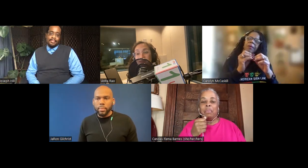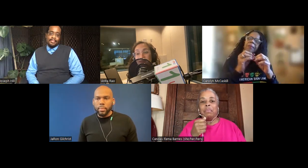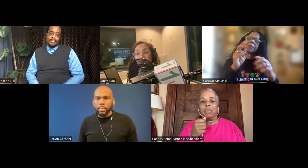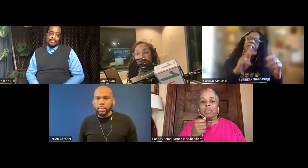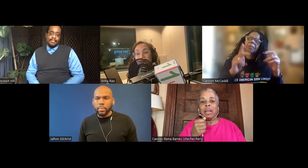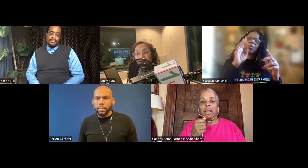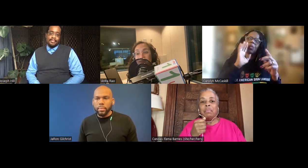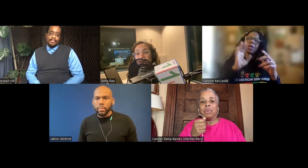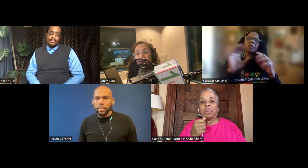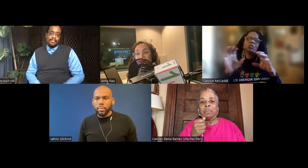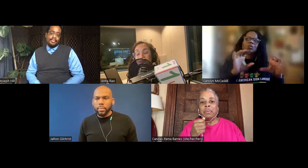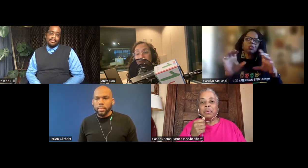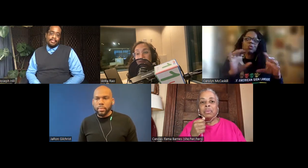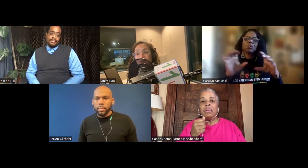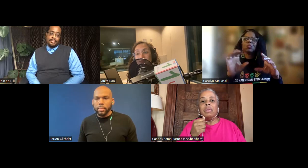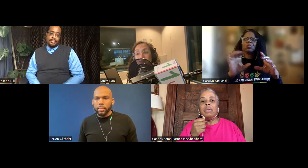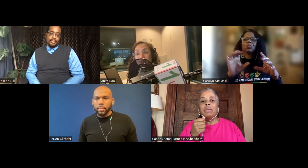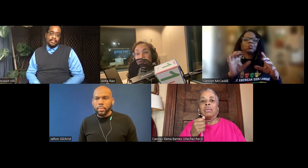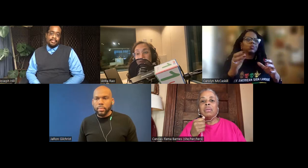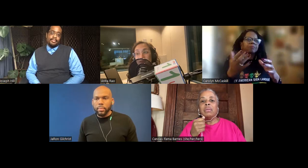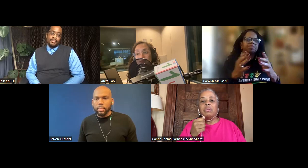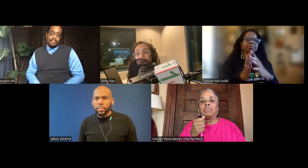I'm hoping that more and more people